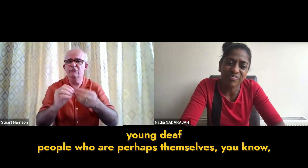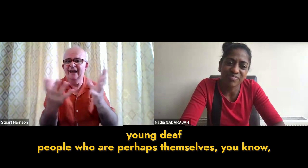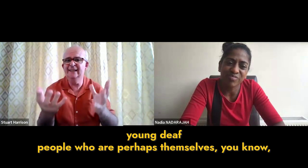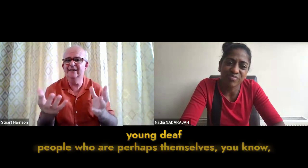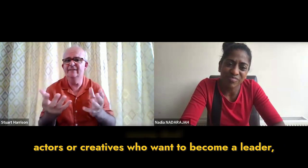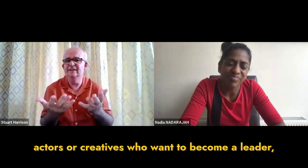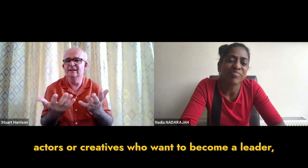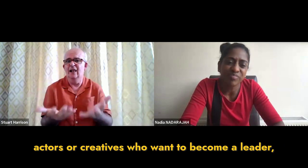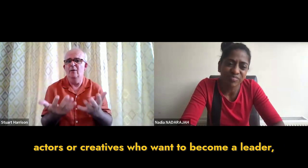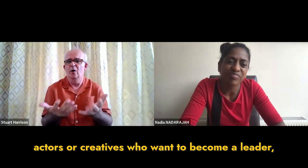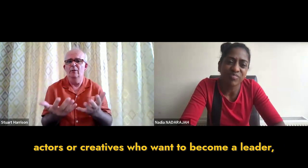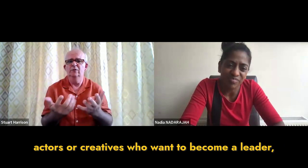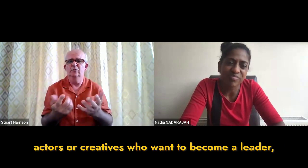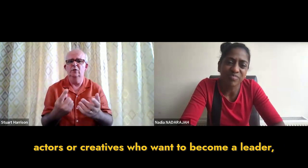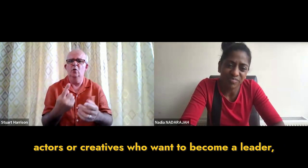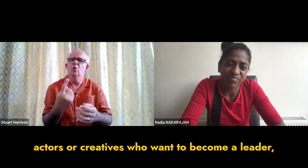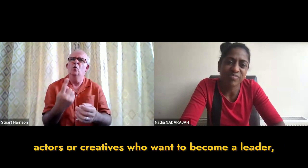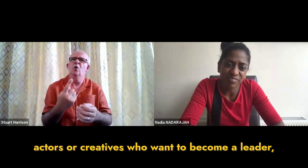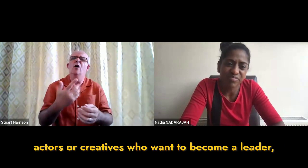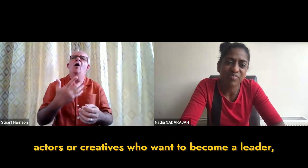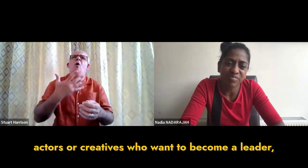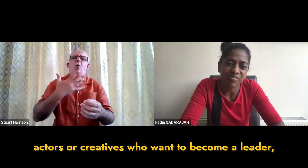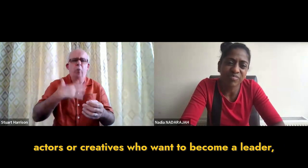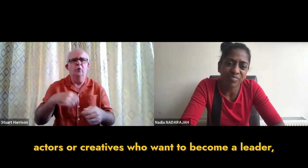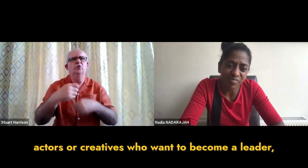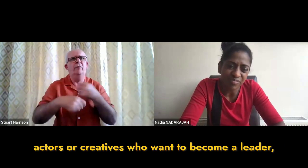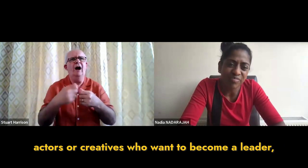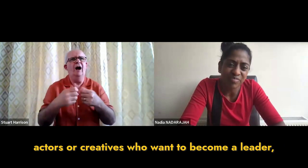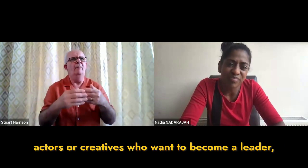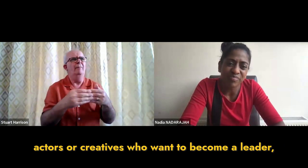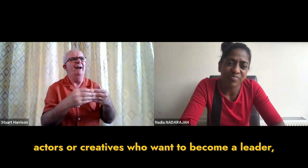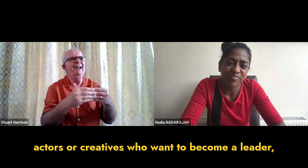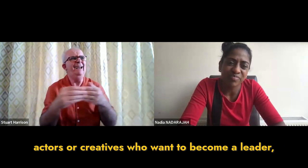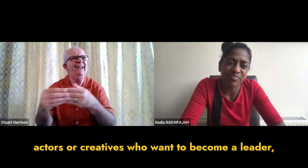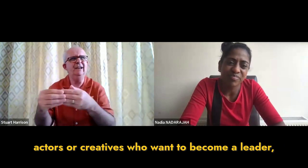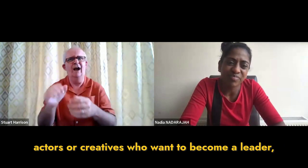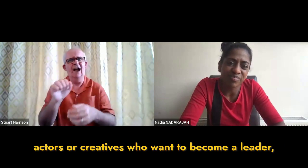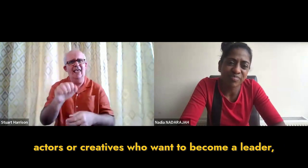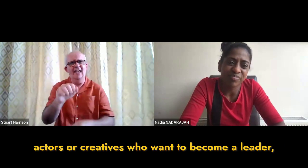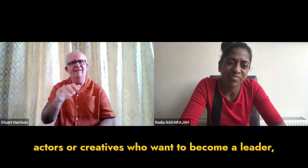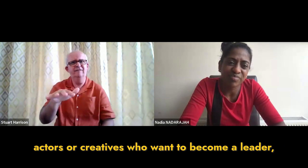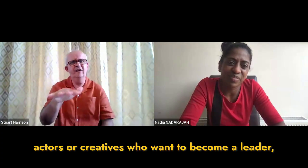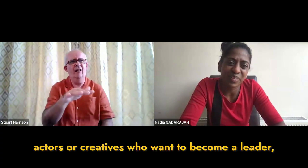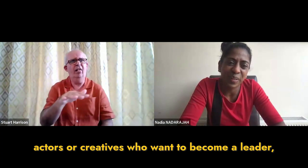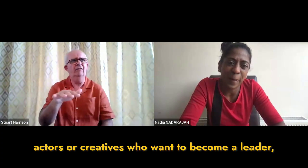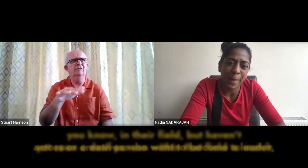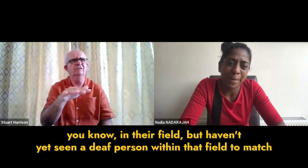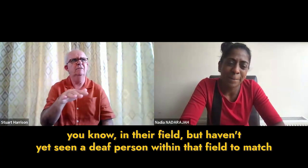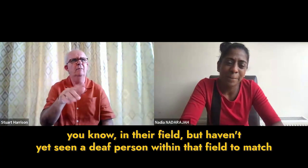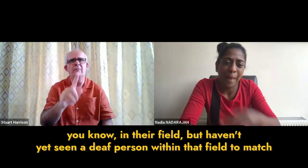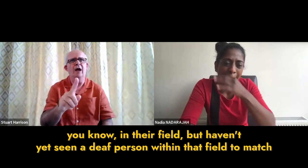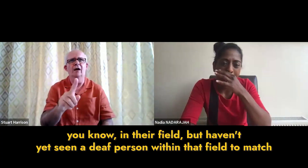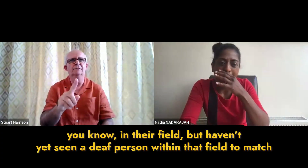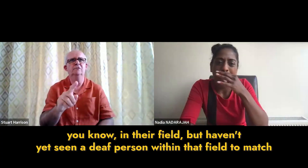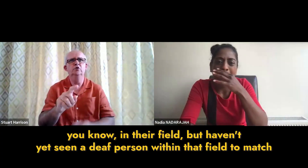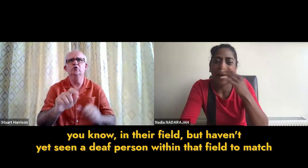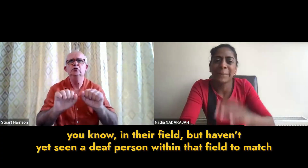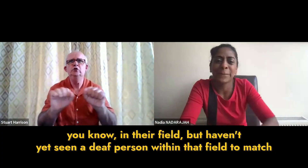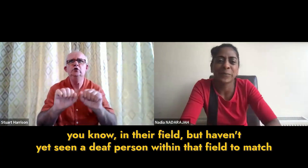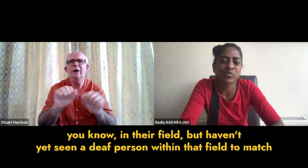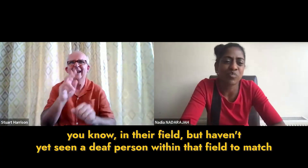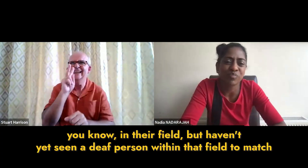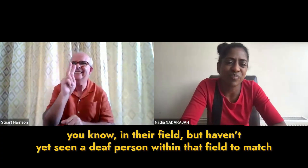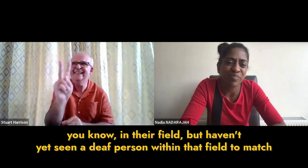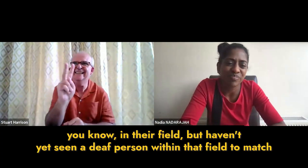themselves, you know, actors or creatives who want to become a leader, you know, in their